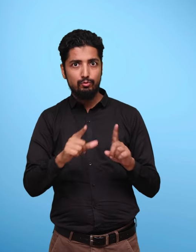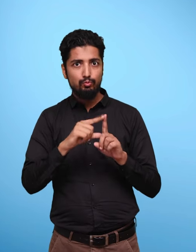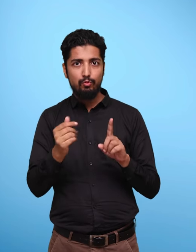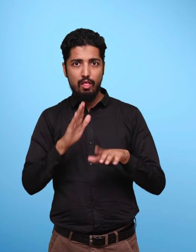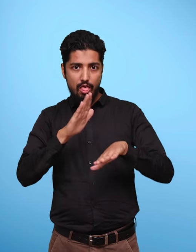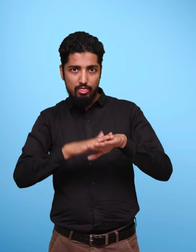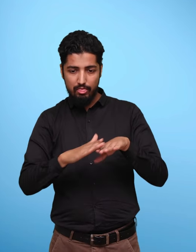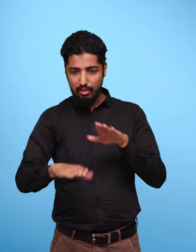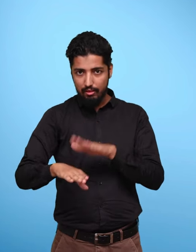referred to.